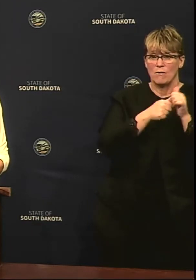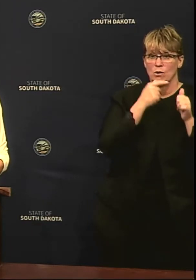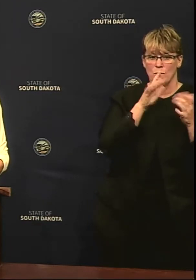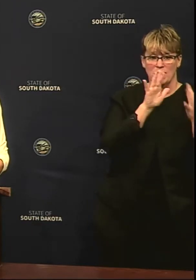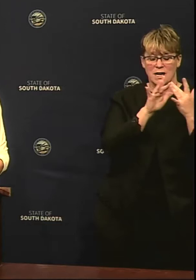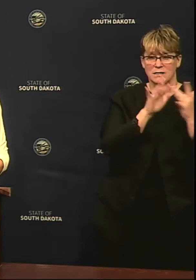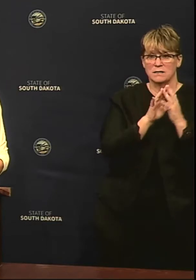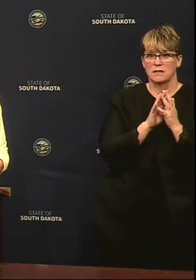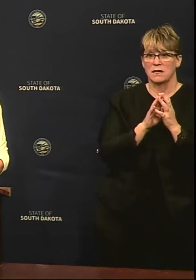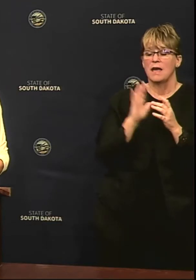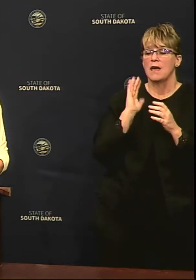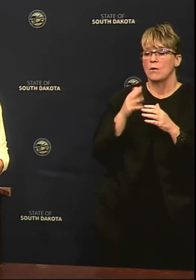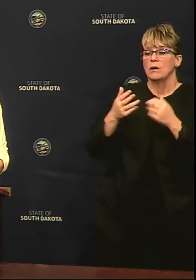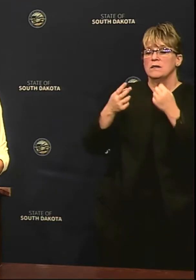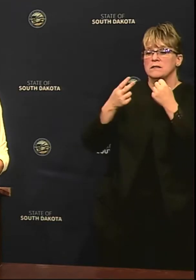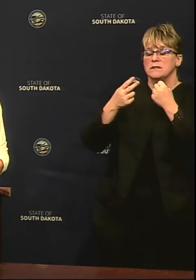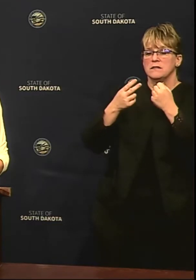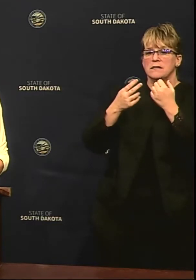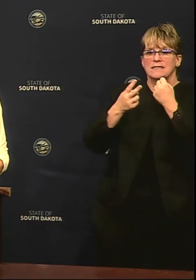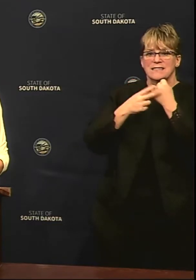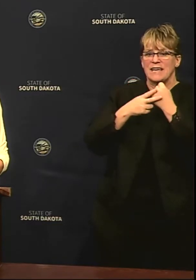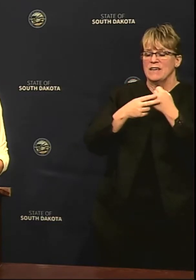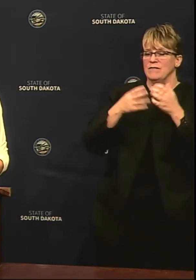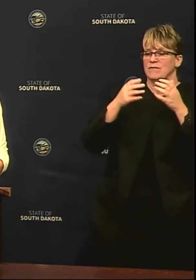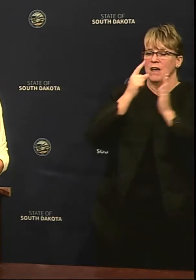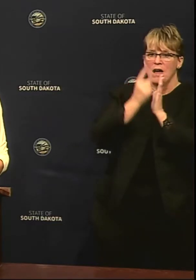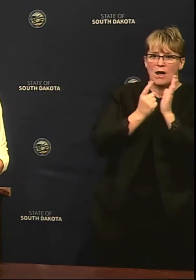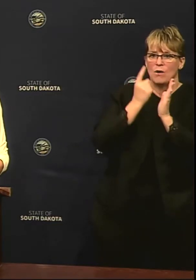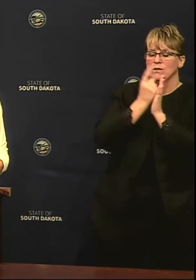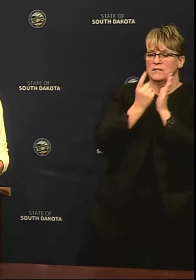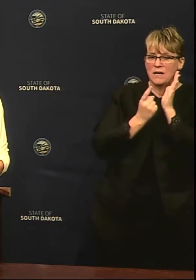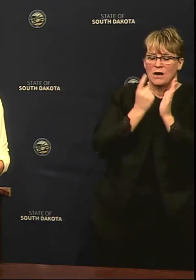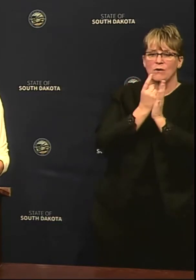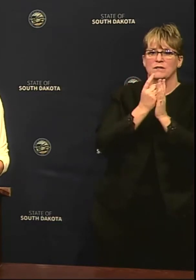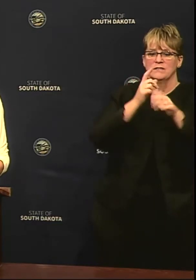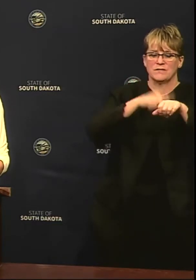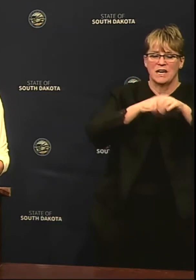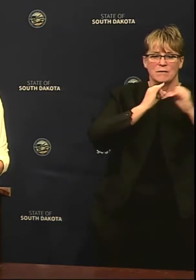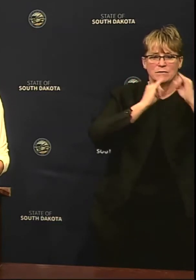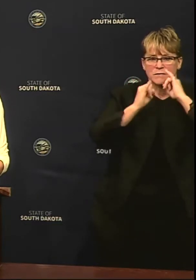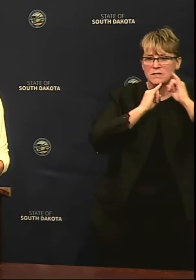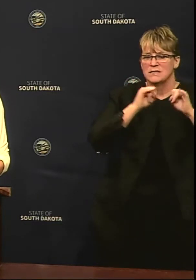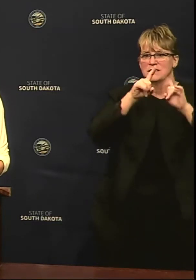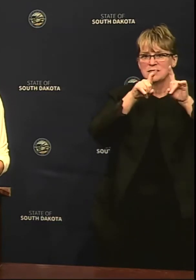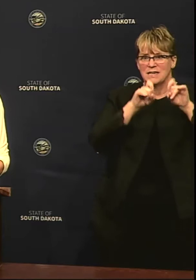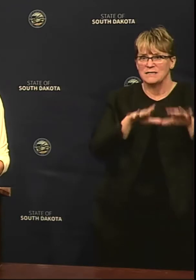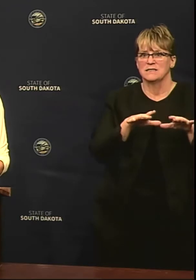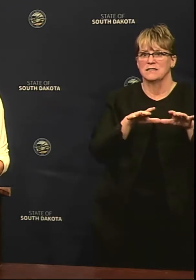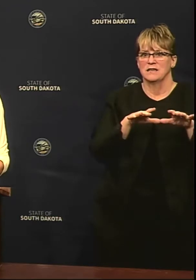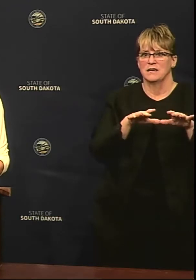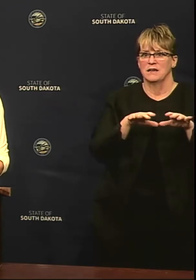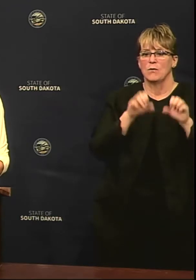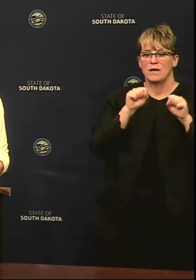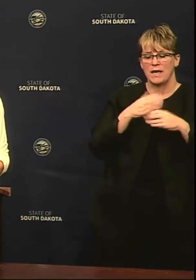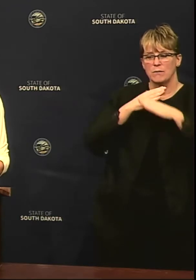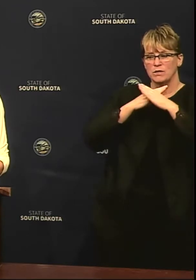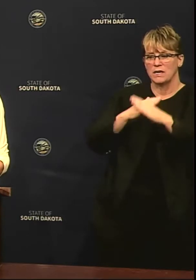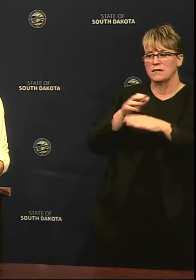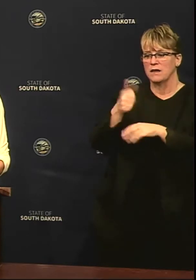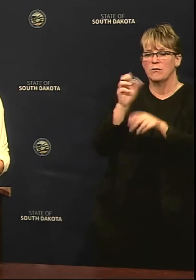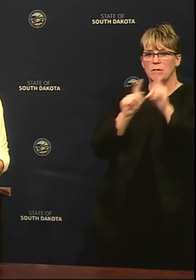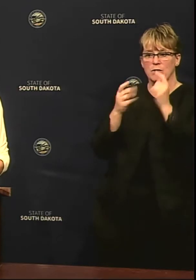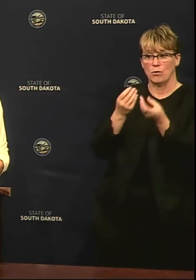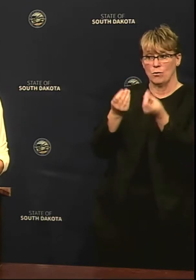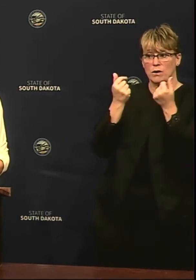us dozens and dozens of hours of time of investigations and interviews and trying to remember where you've been, and allow us to protect people